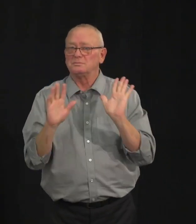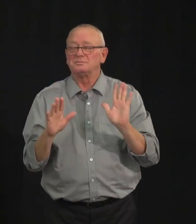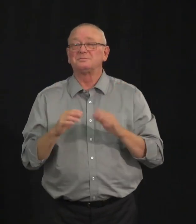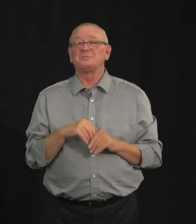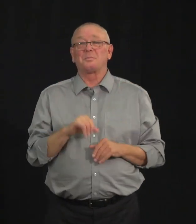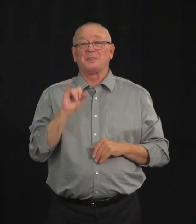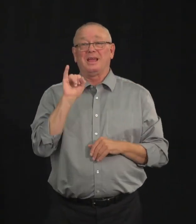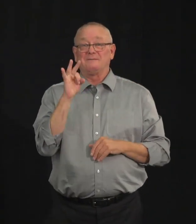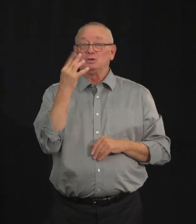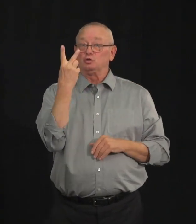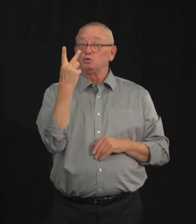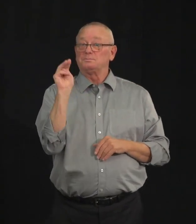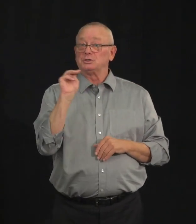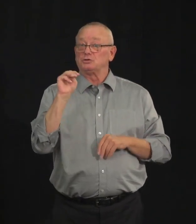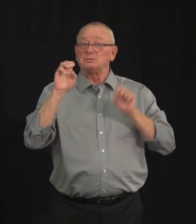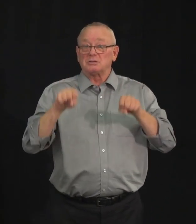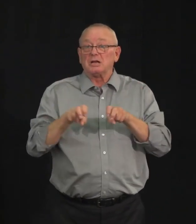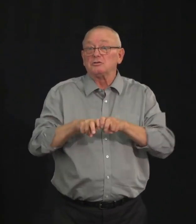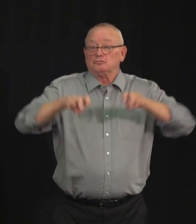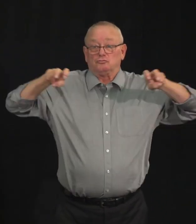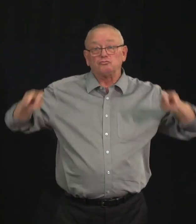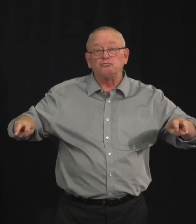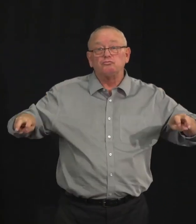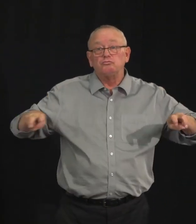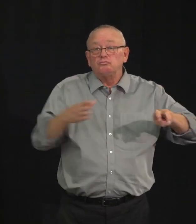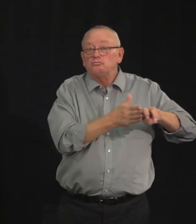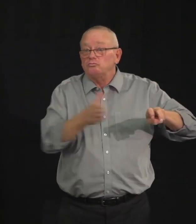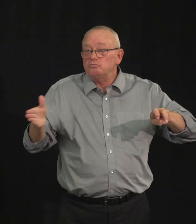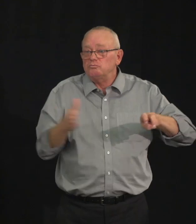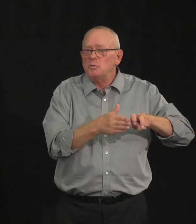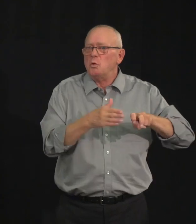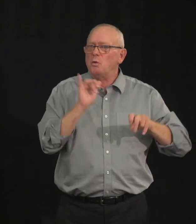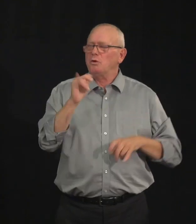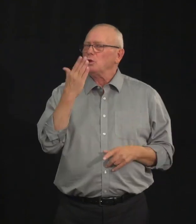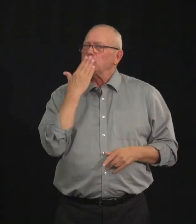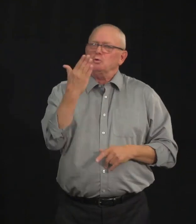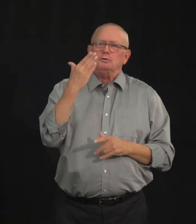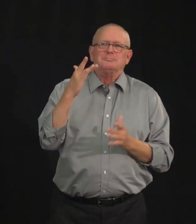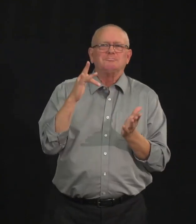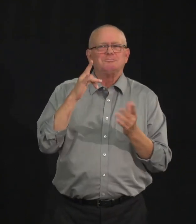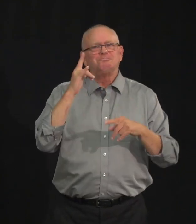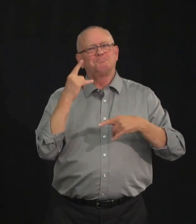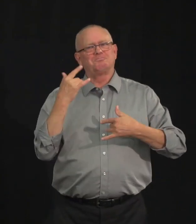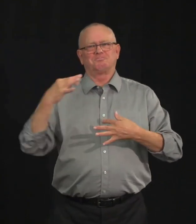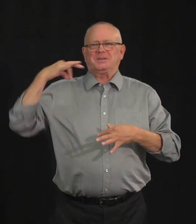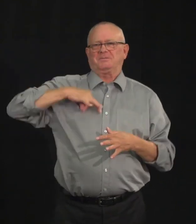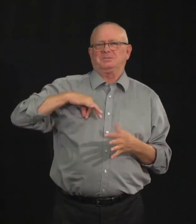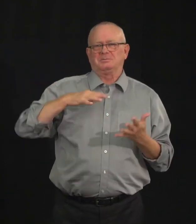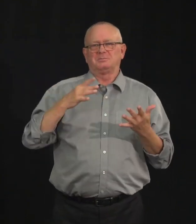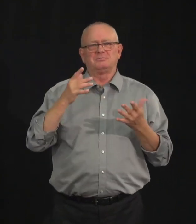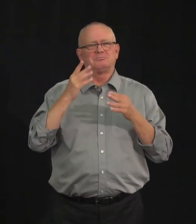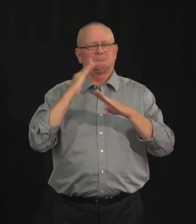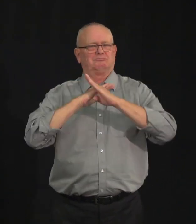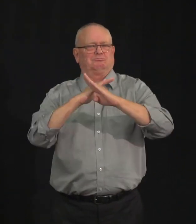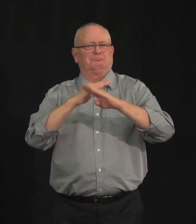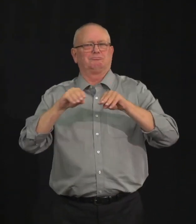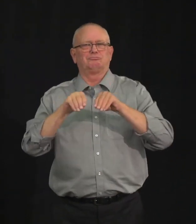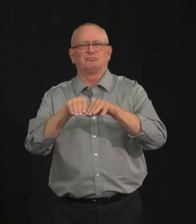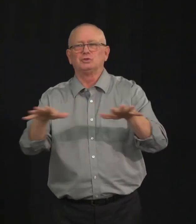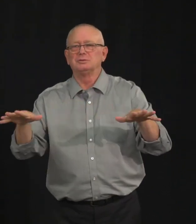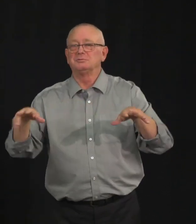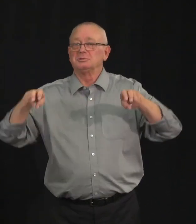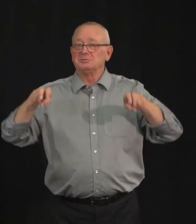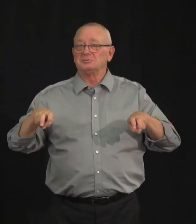spacing whenever possible is a useful public health measure to help prevent the spread of disease. Increasing the space